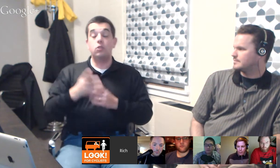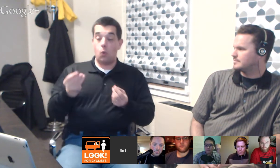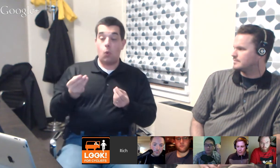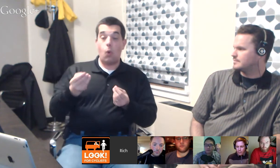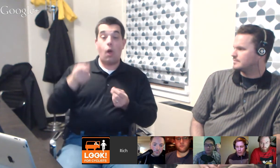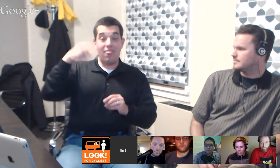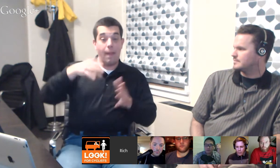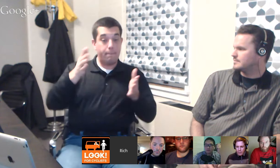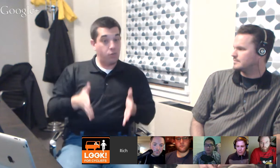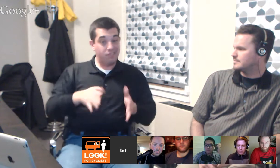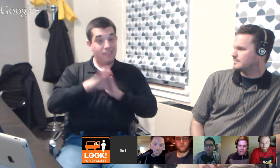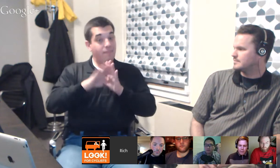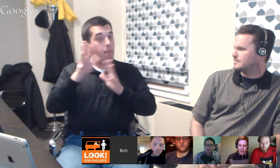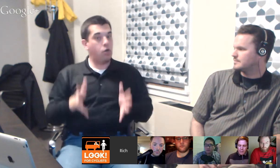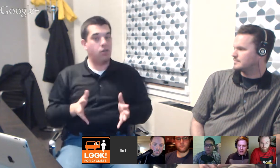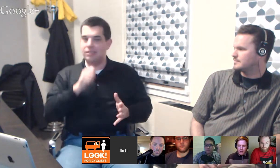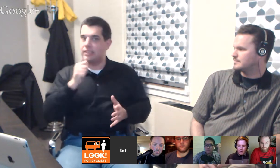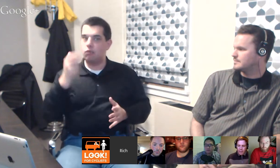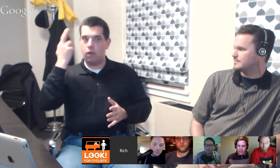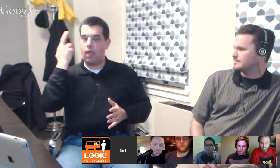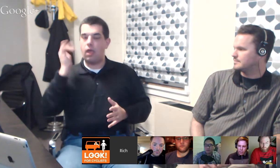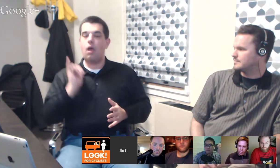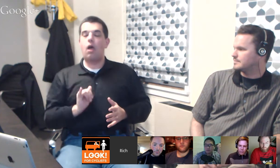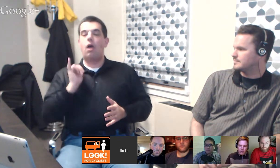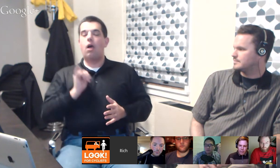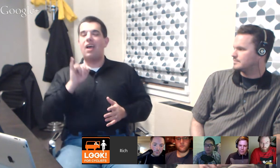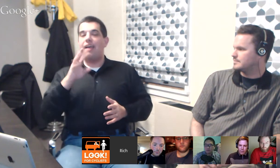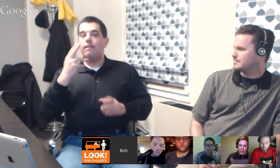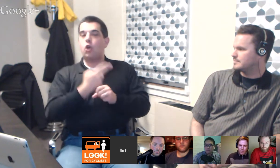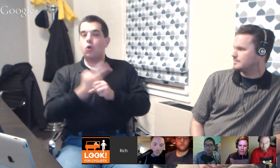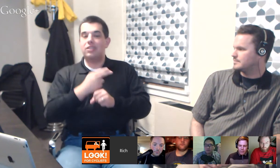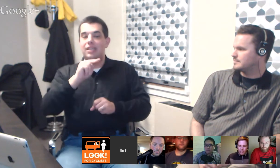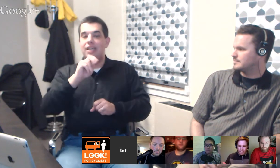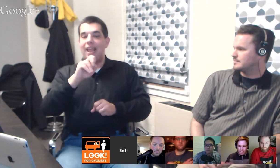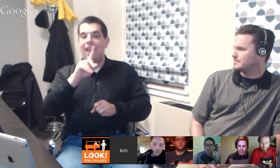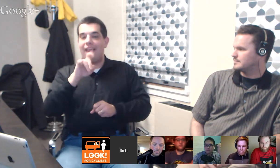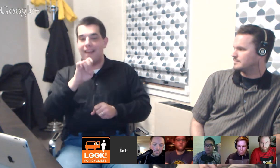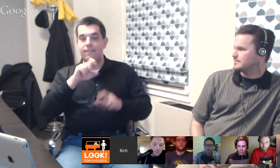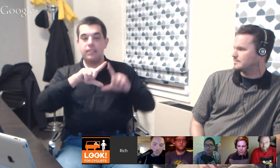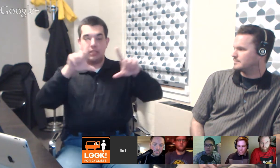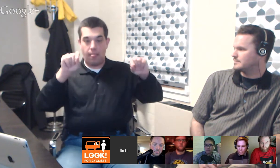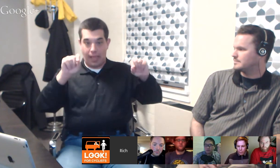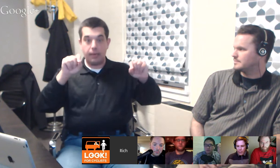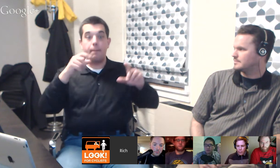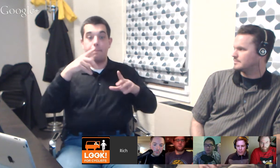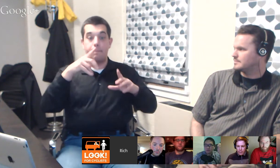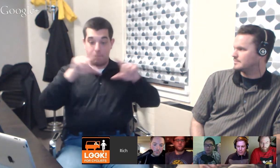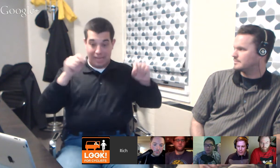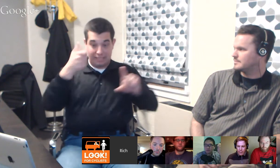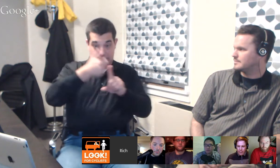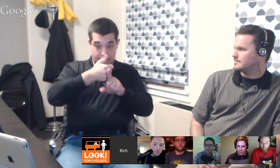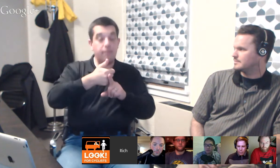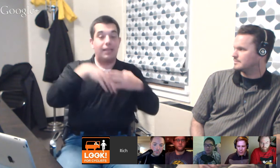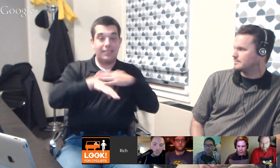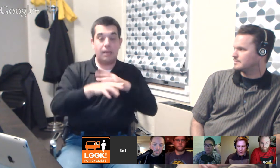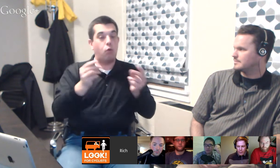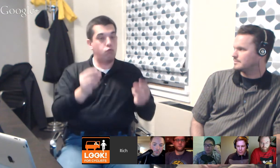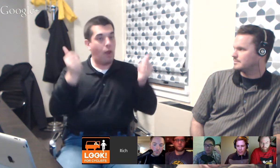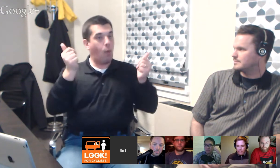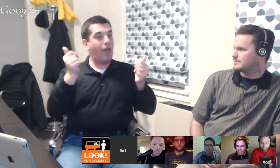that person, the developer, didn't realize that if they just used the native select box, it was accessible right away. They didn't have to put